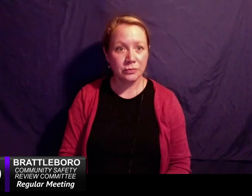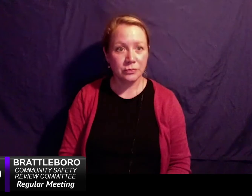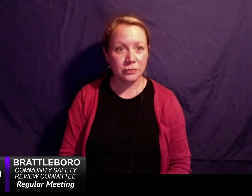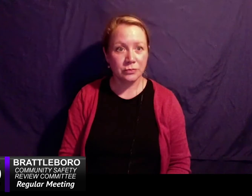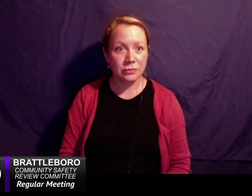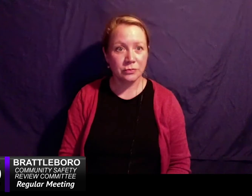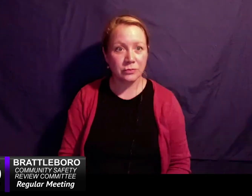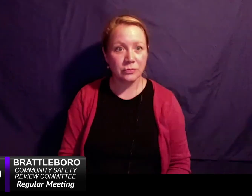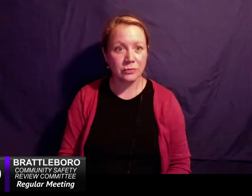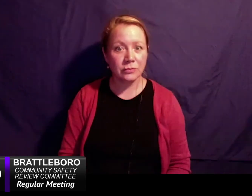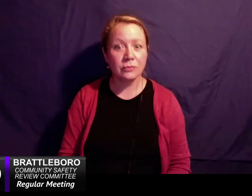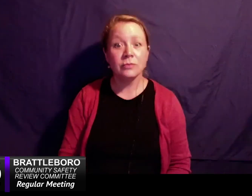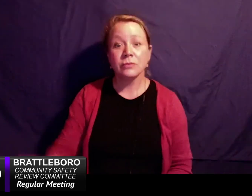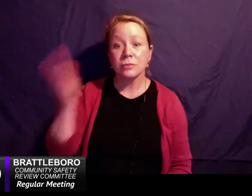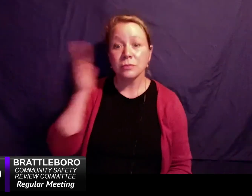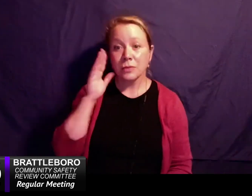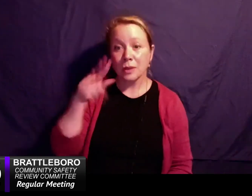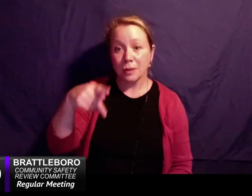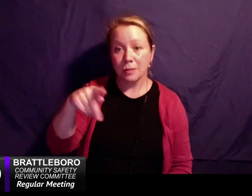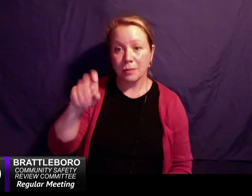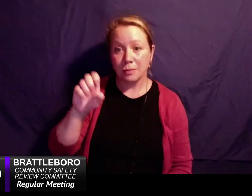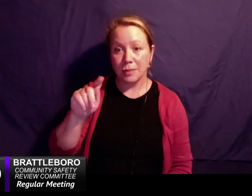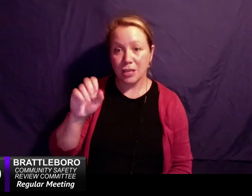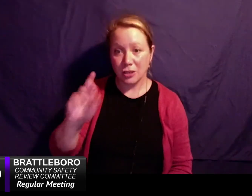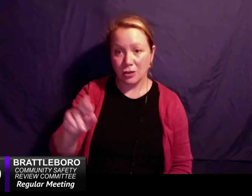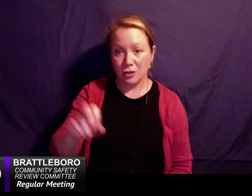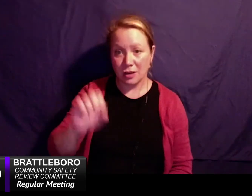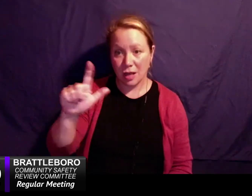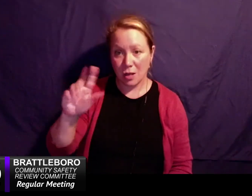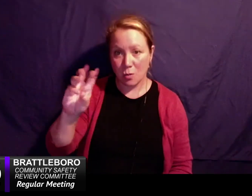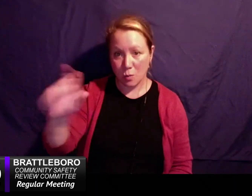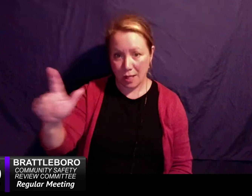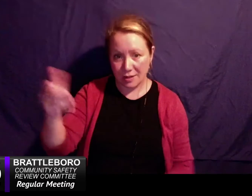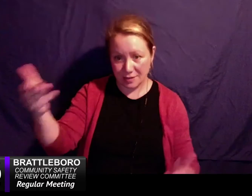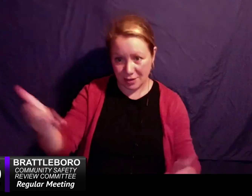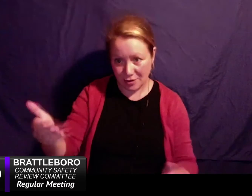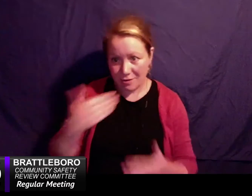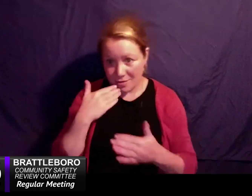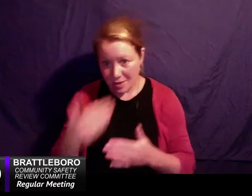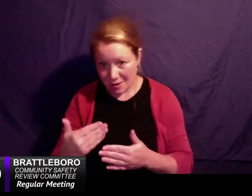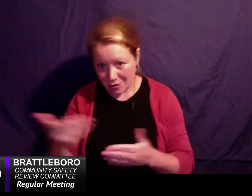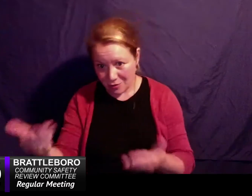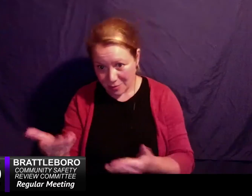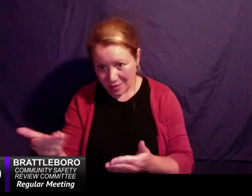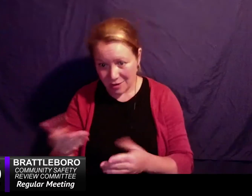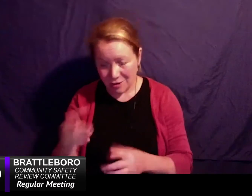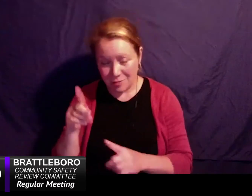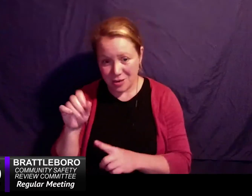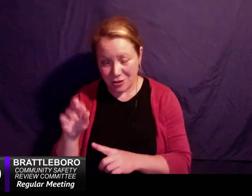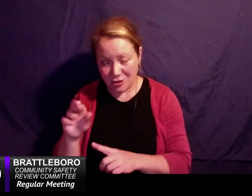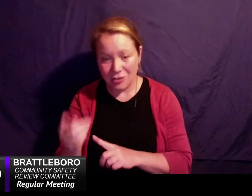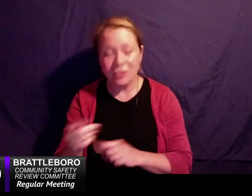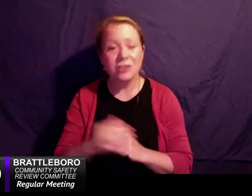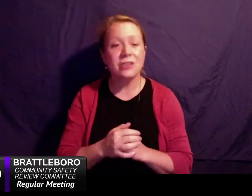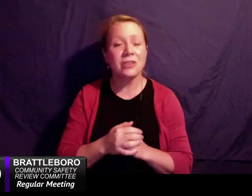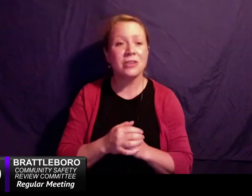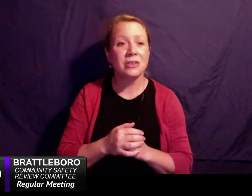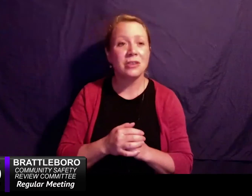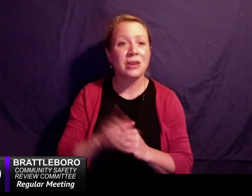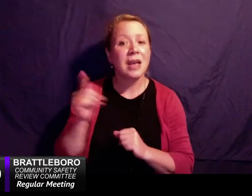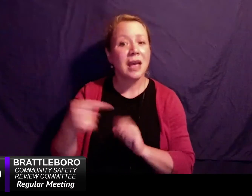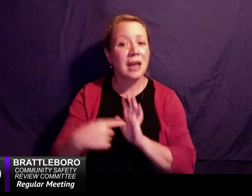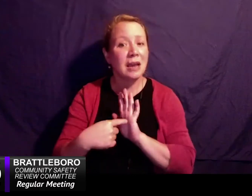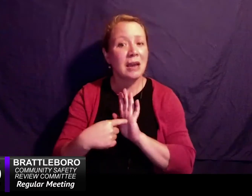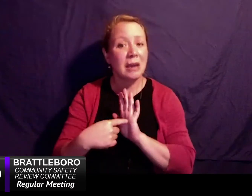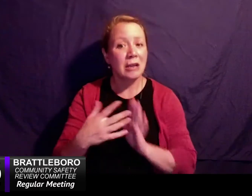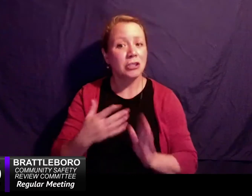I know Peter Elwell is on this call, and thank you for being here, Peter. And he has expressed a willingness